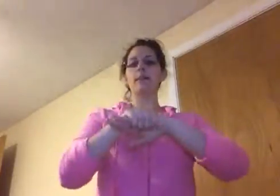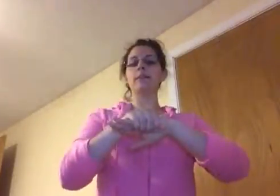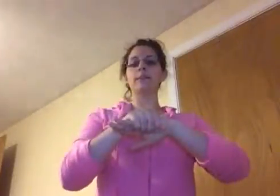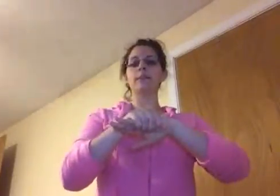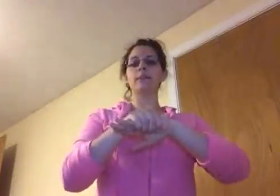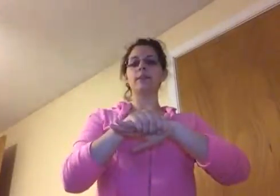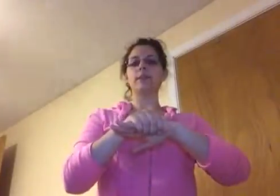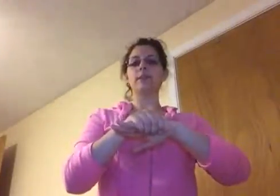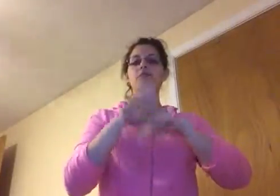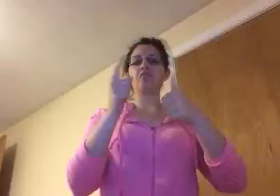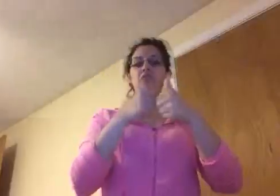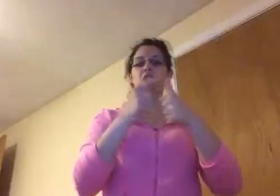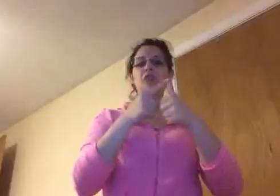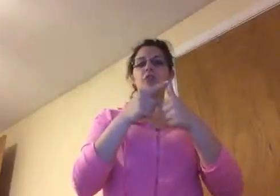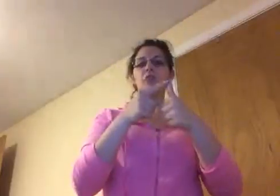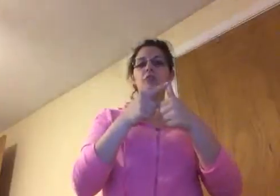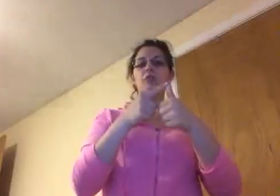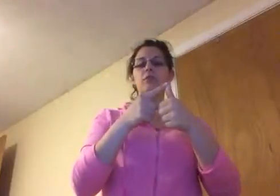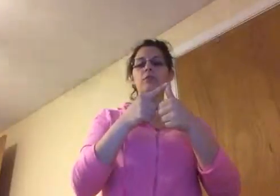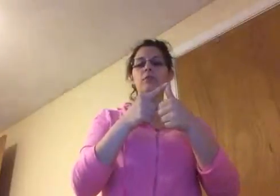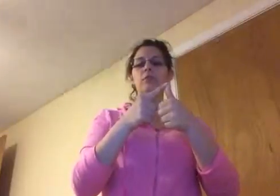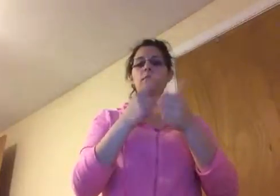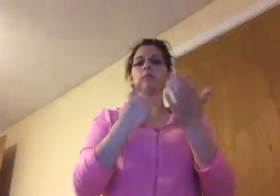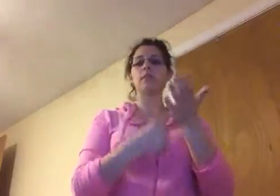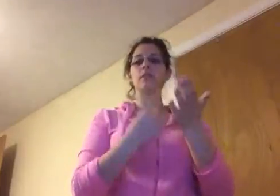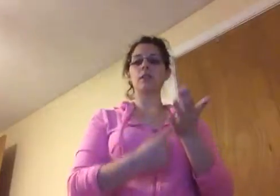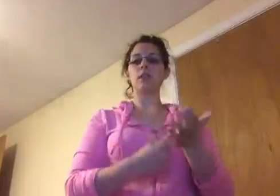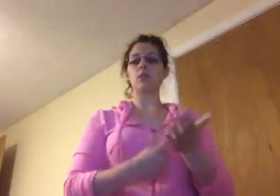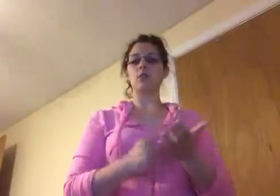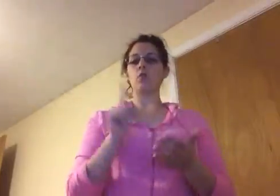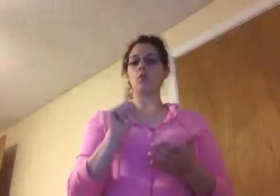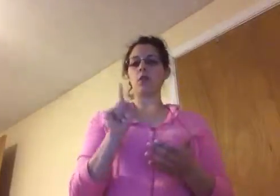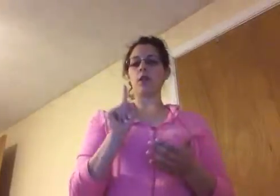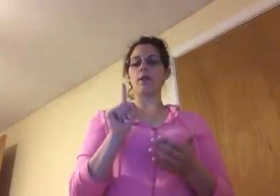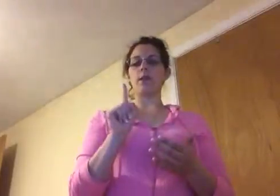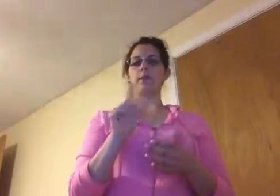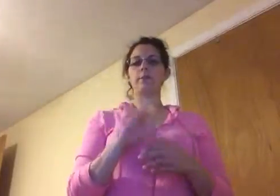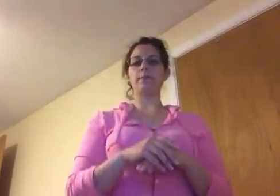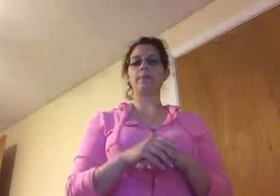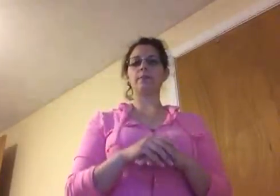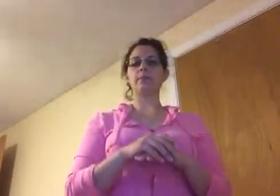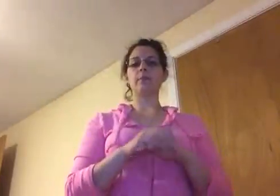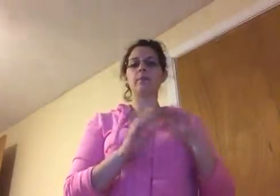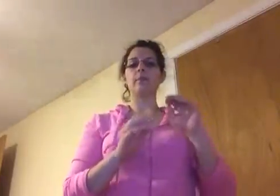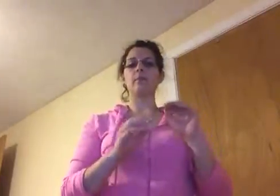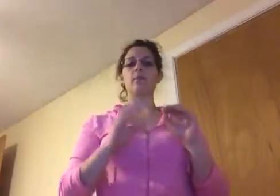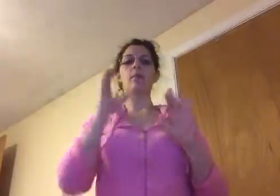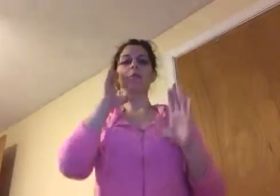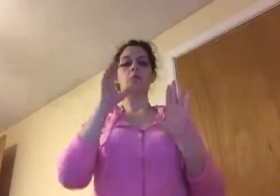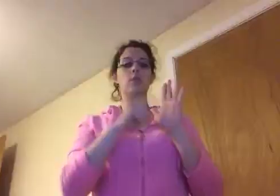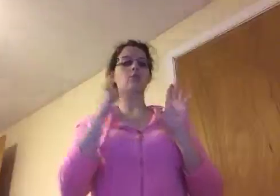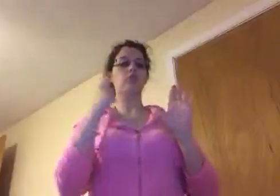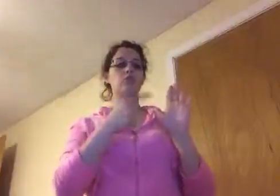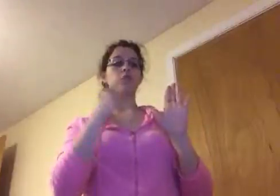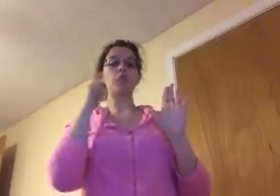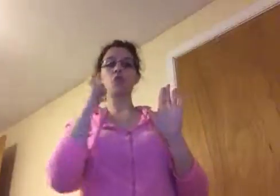the New England colonies? And I'm going to grab my pen here real quick. You'll notice that, we've got North America, the